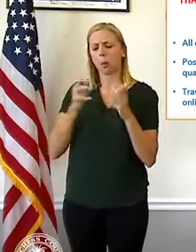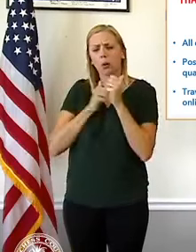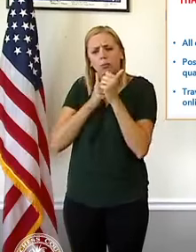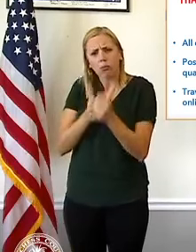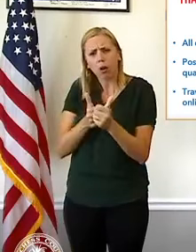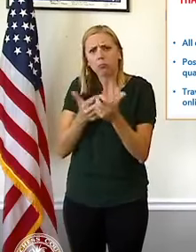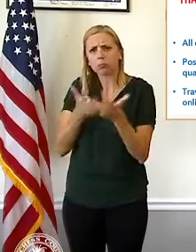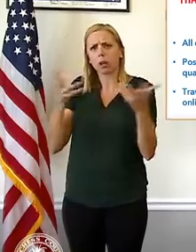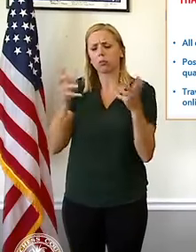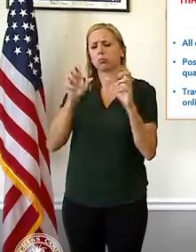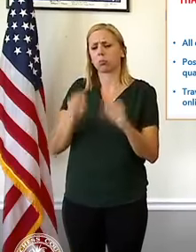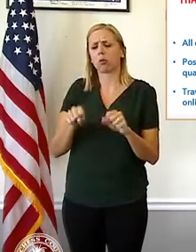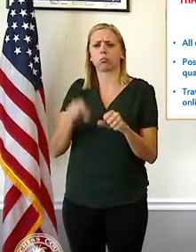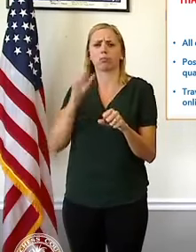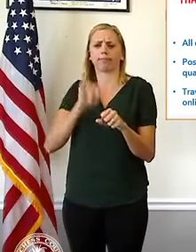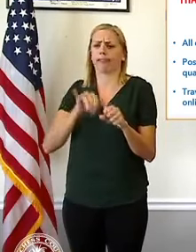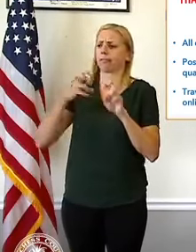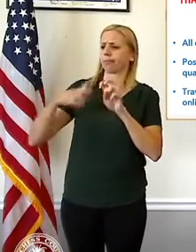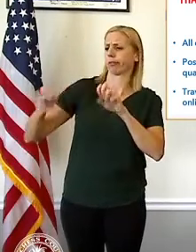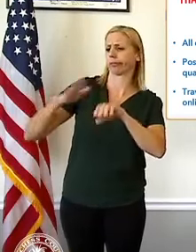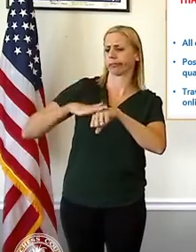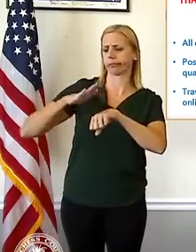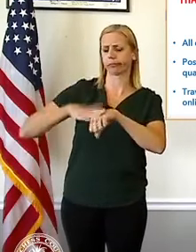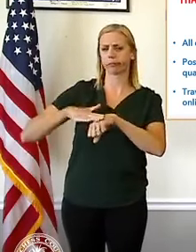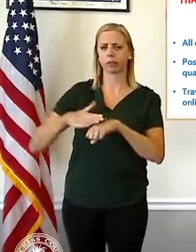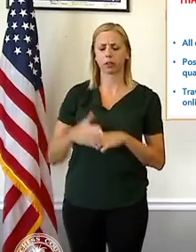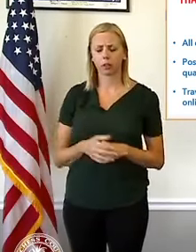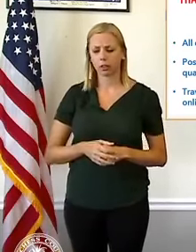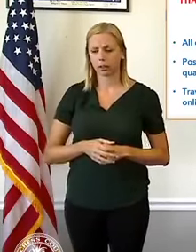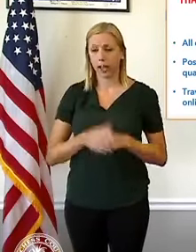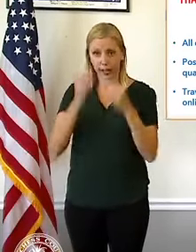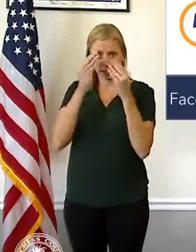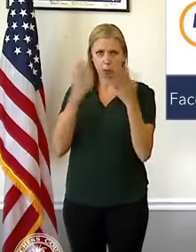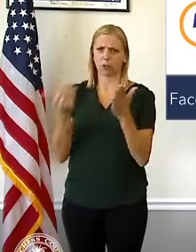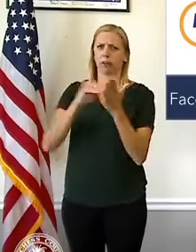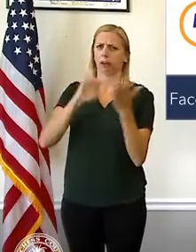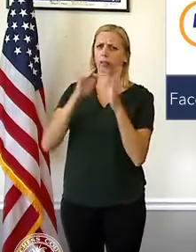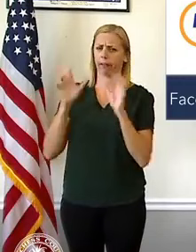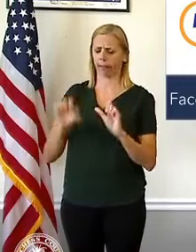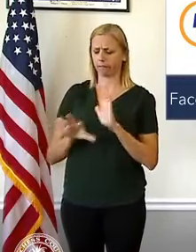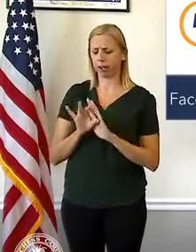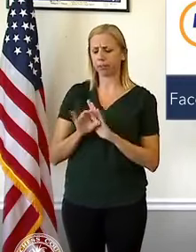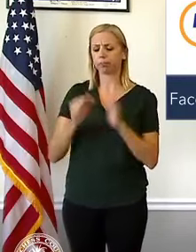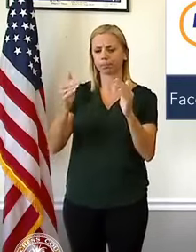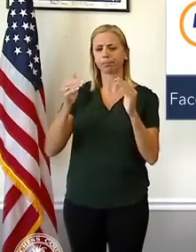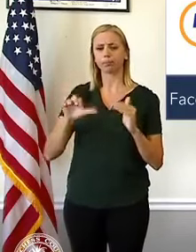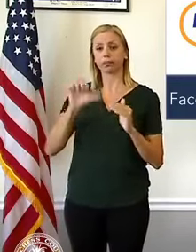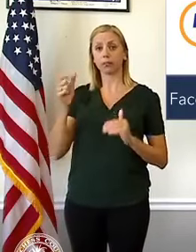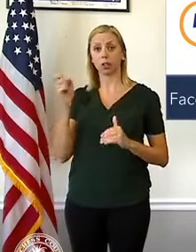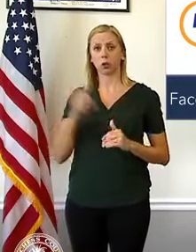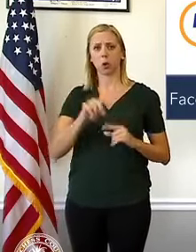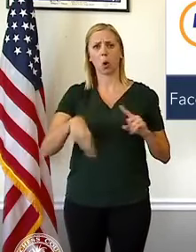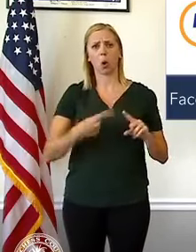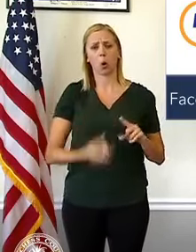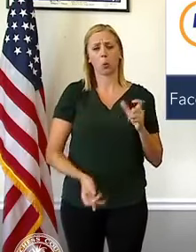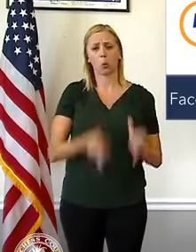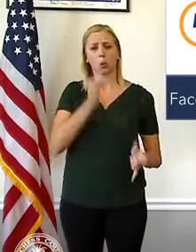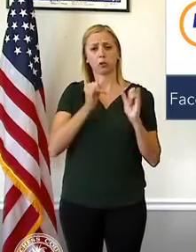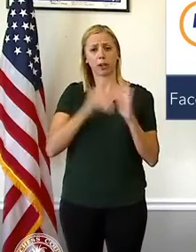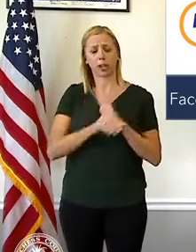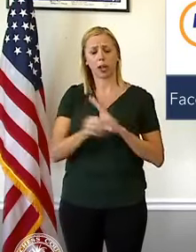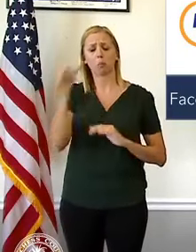with following the travel advisory, and that information is online. Heather, when can we drink in a bar without